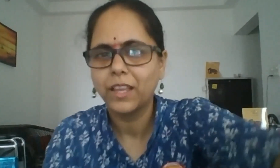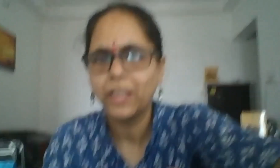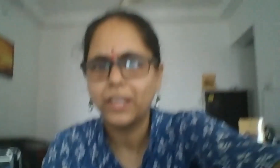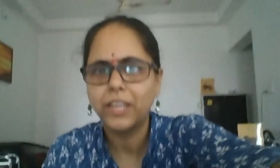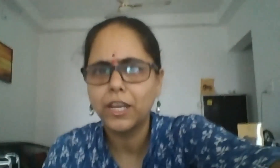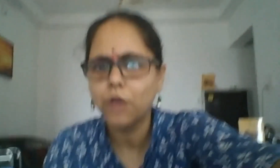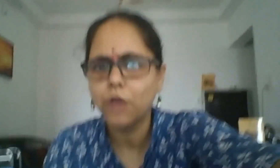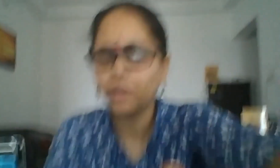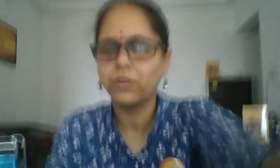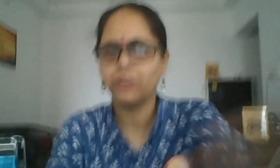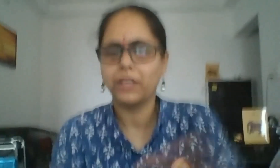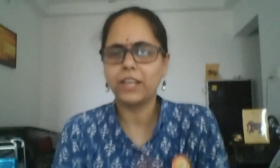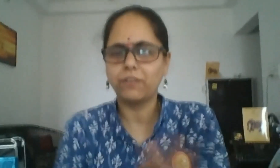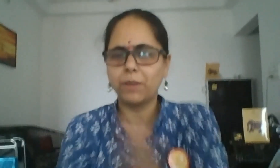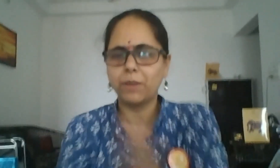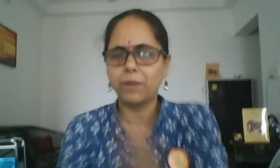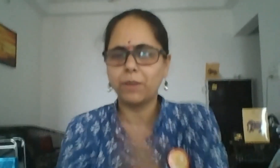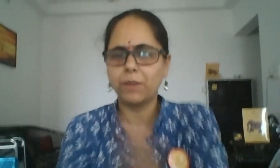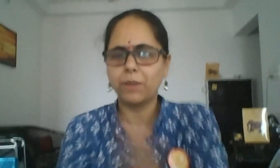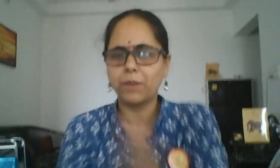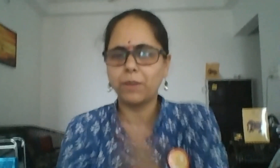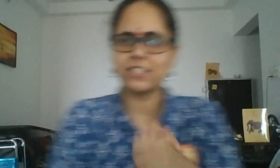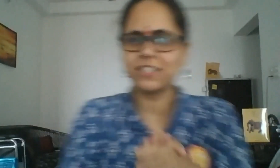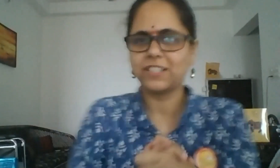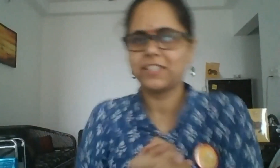Any doubt? Any alphabets?